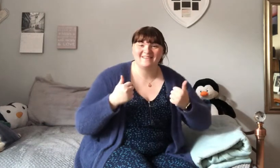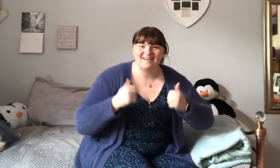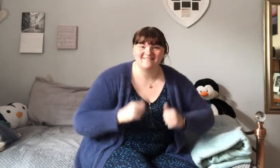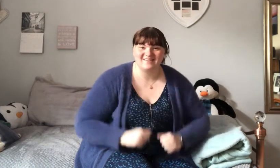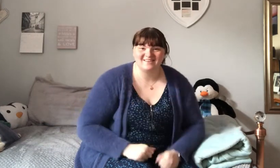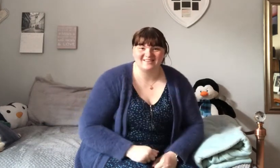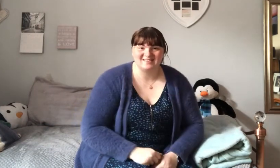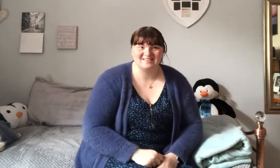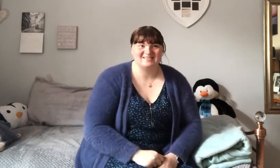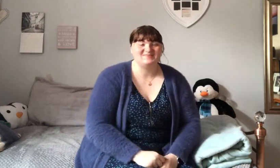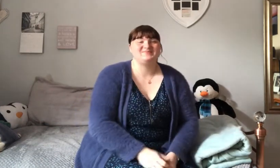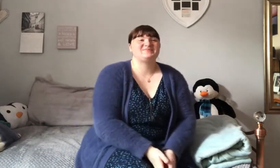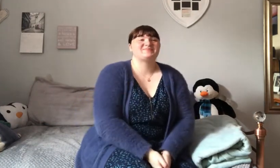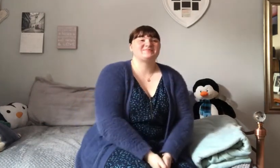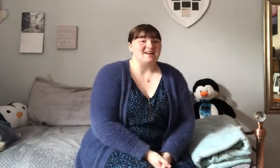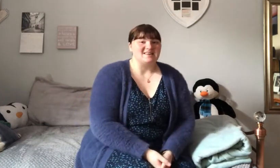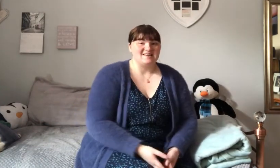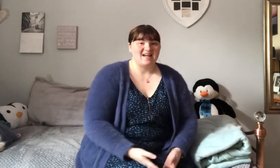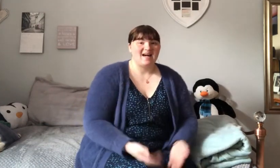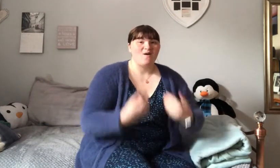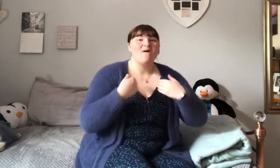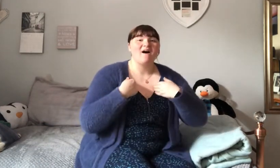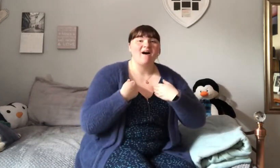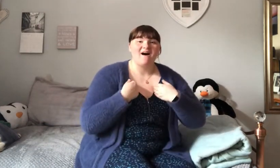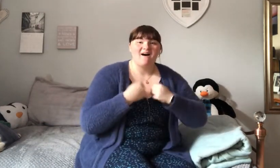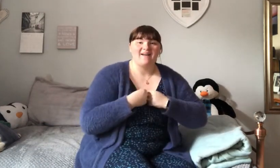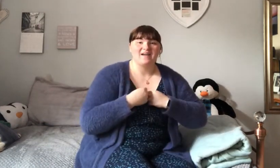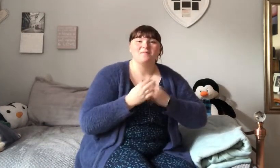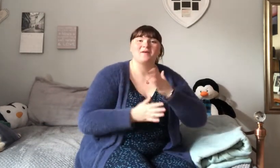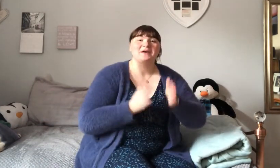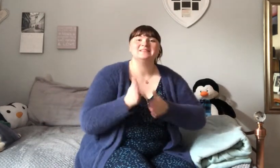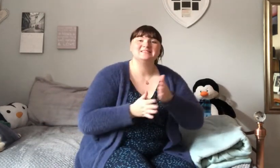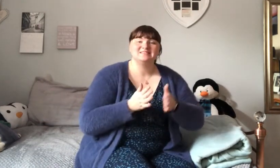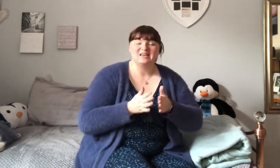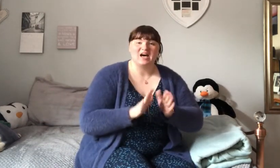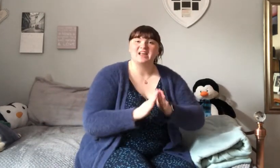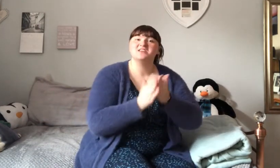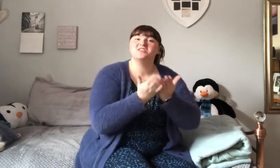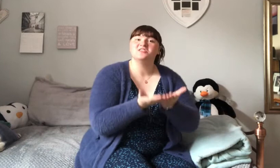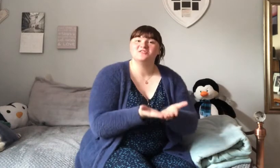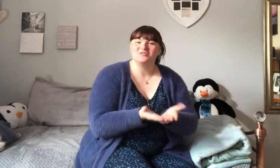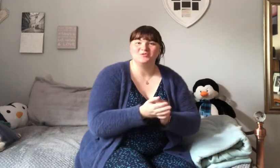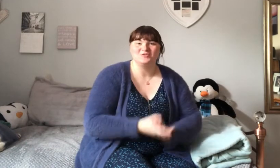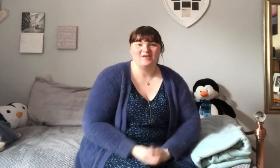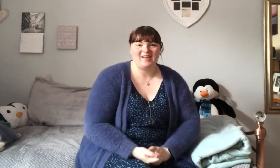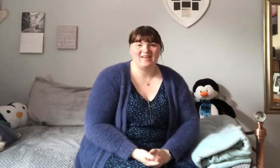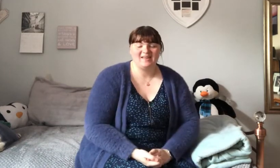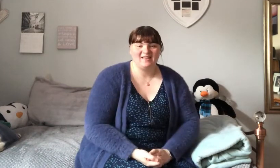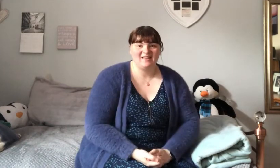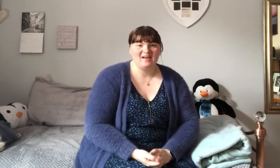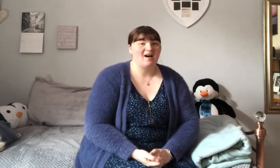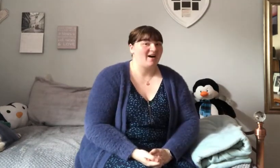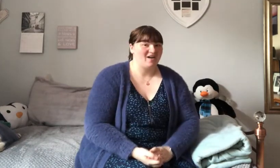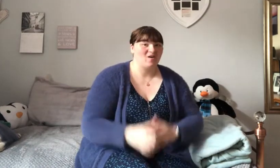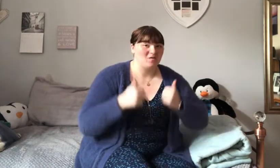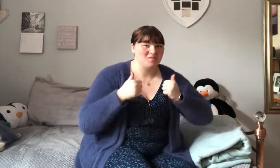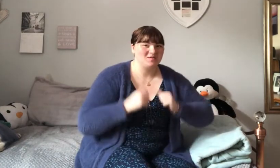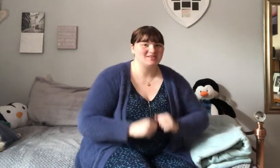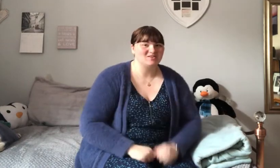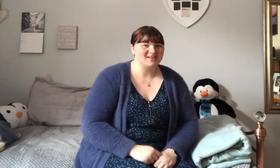Very good. Now I am going to sign the story. I hope you enjoy it.